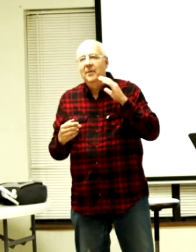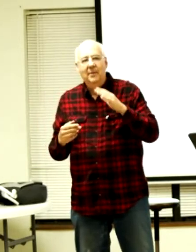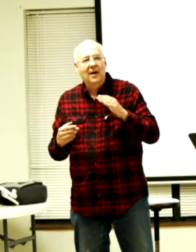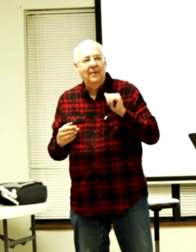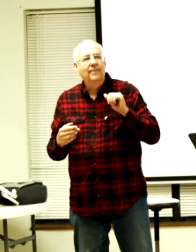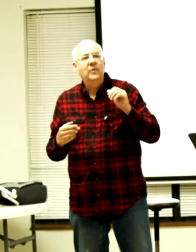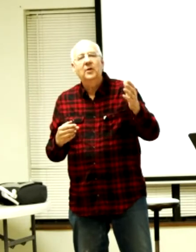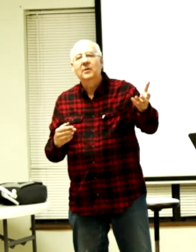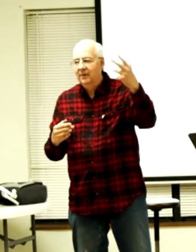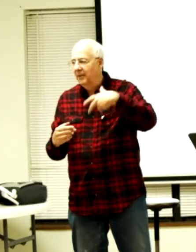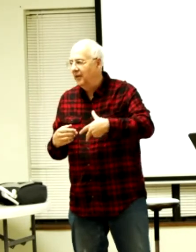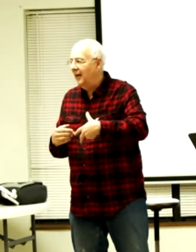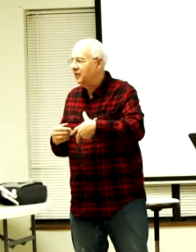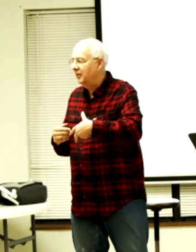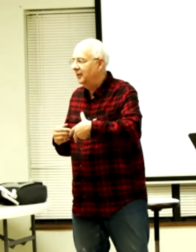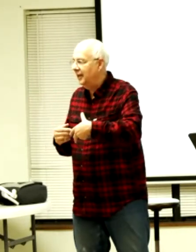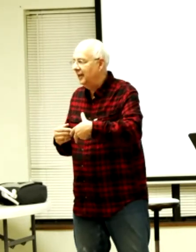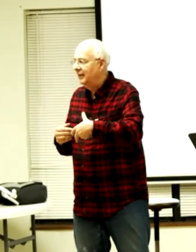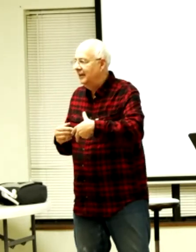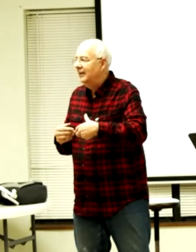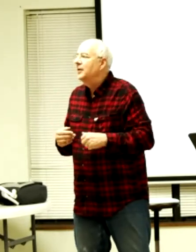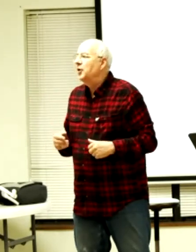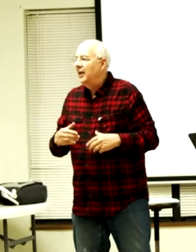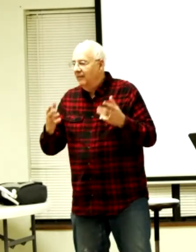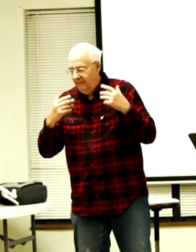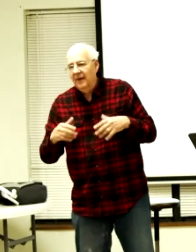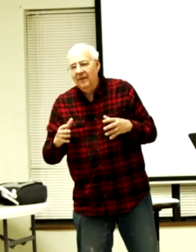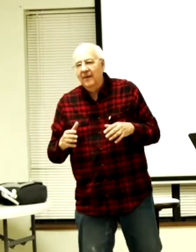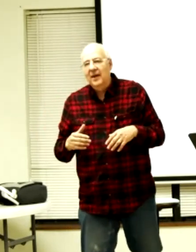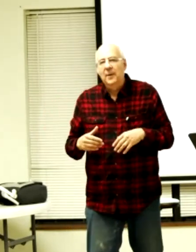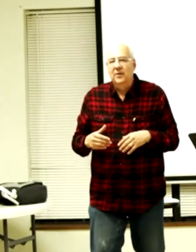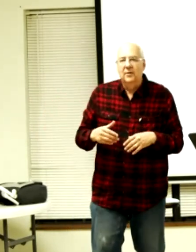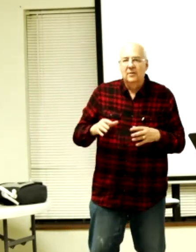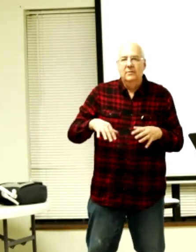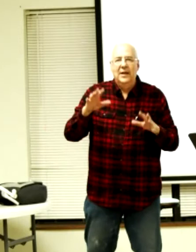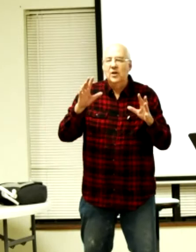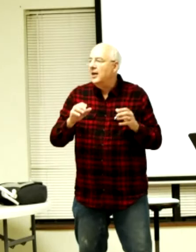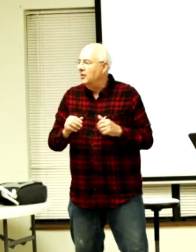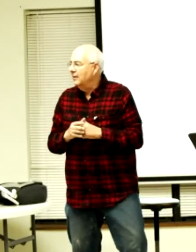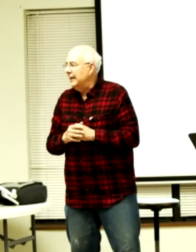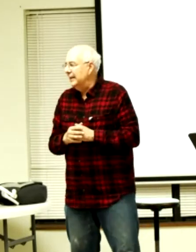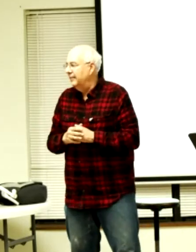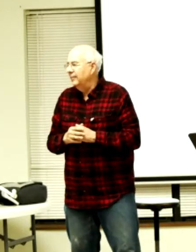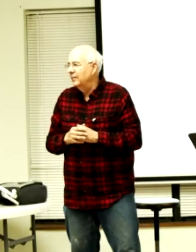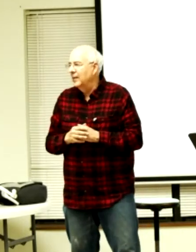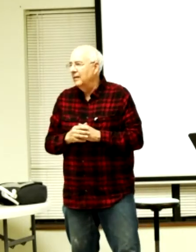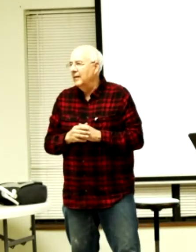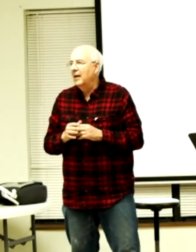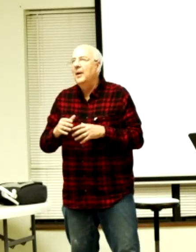my mom to come to the deaf school here. So they spent their whole education,